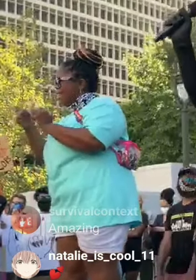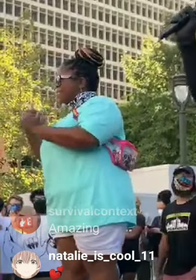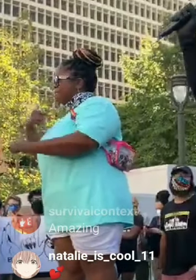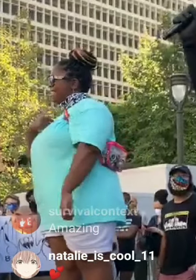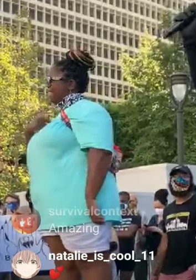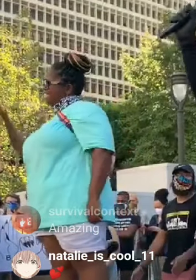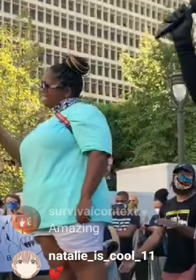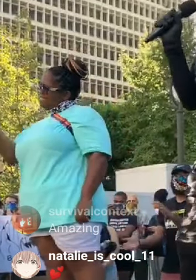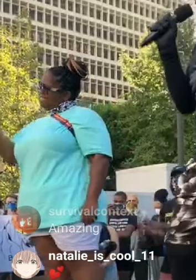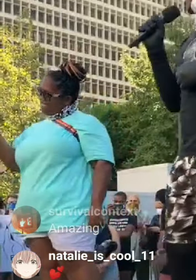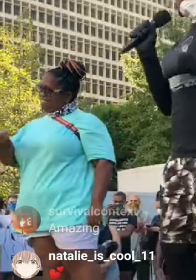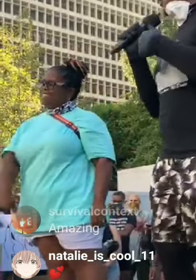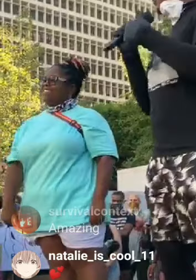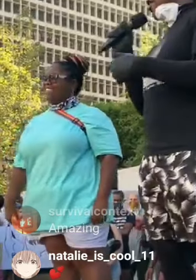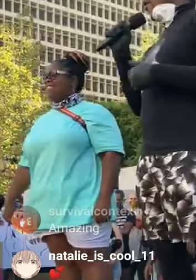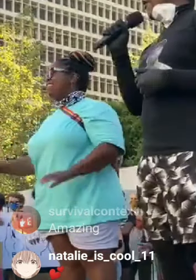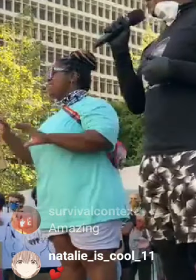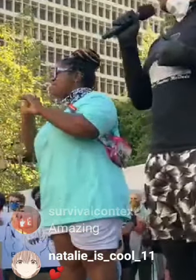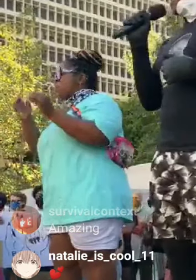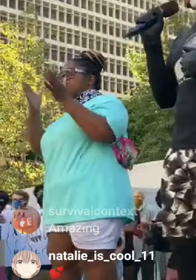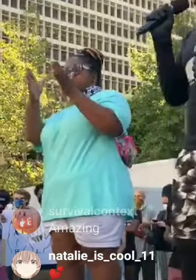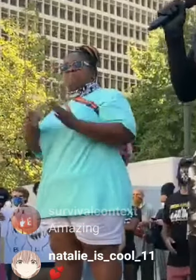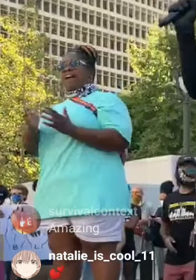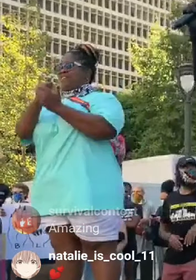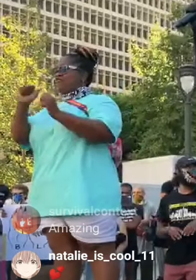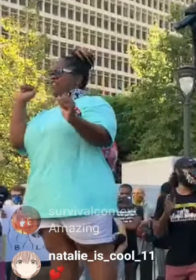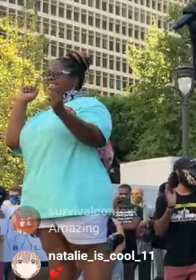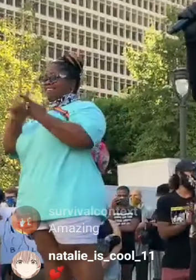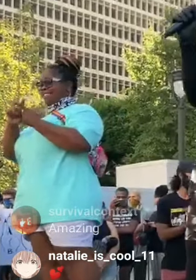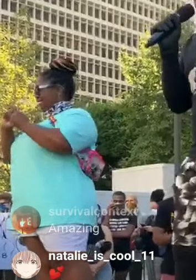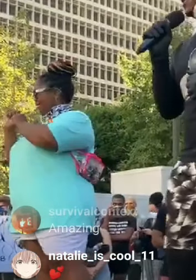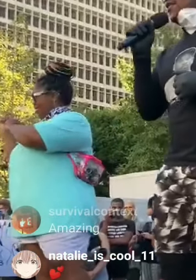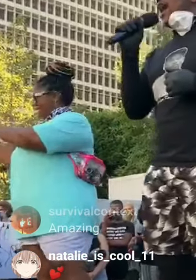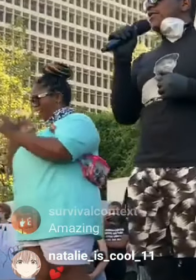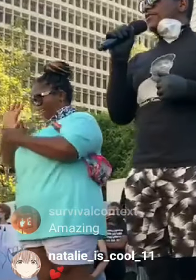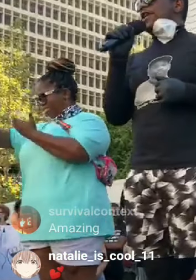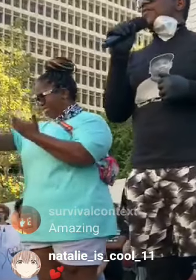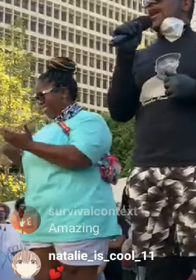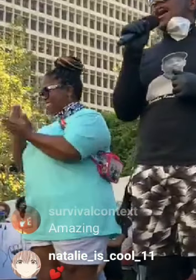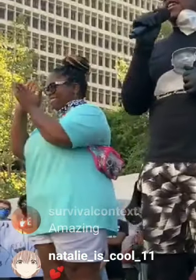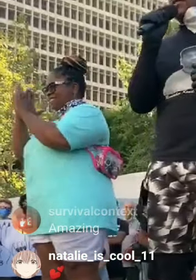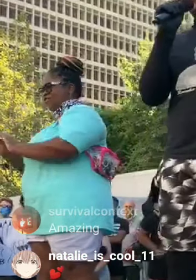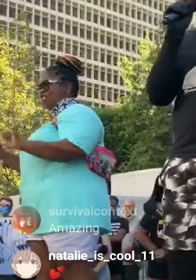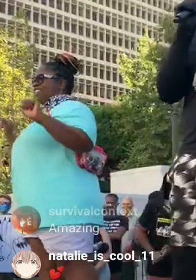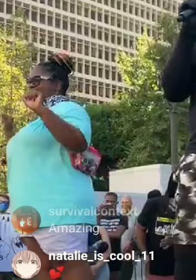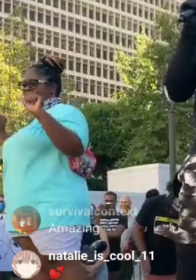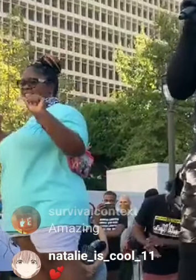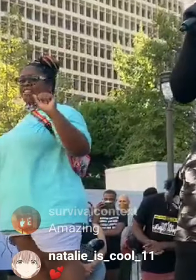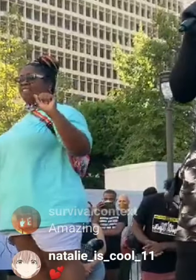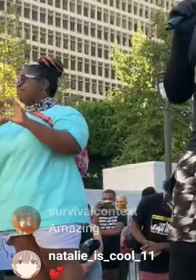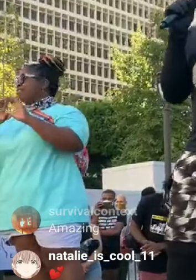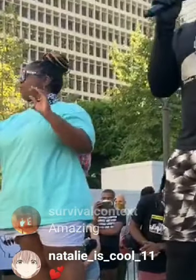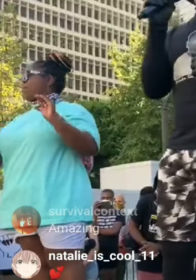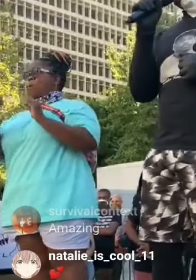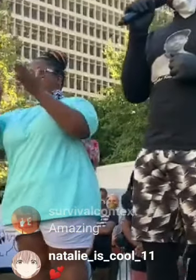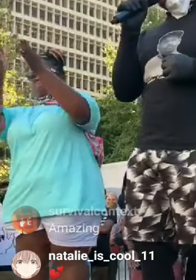me. Ain't nobody free till everybody's free.